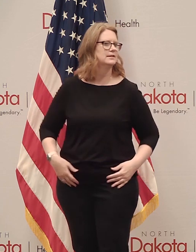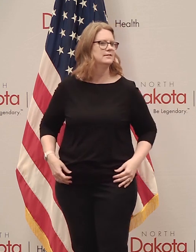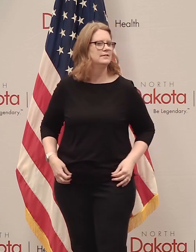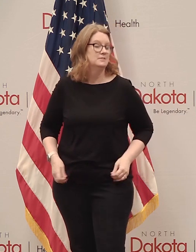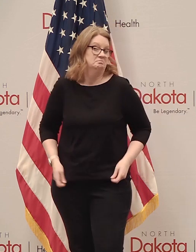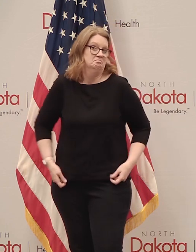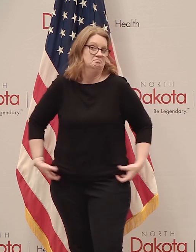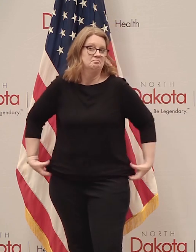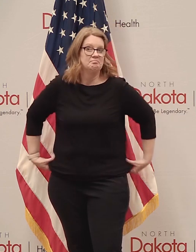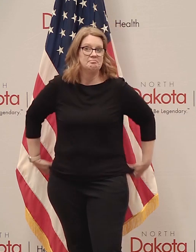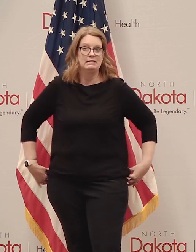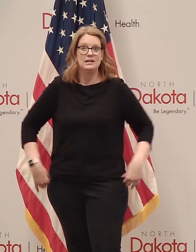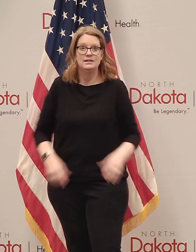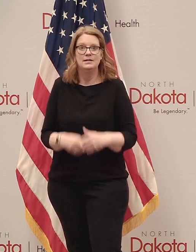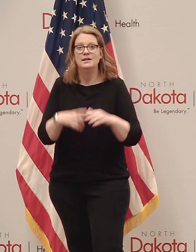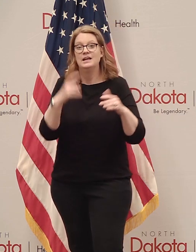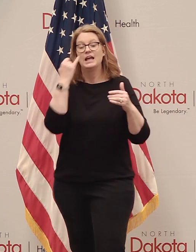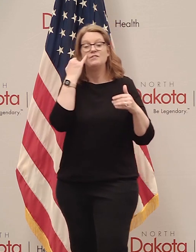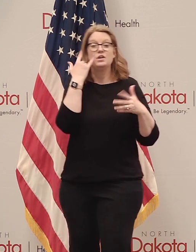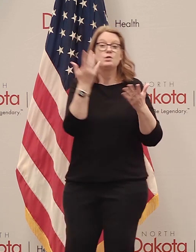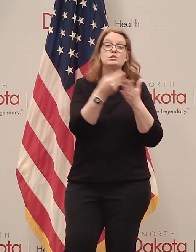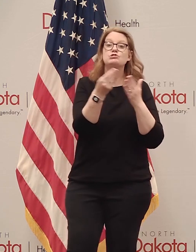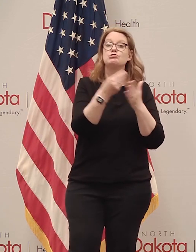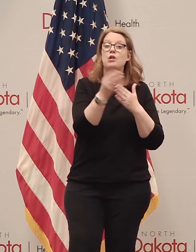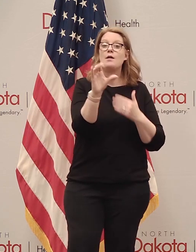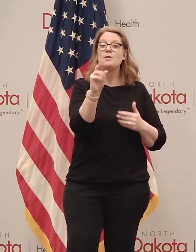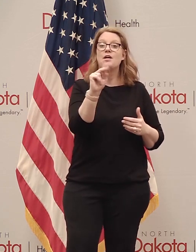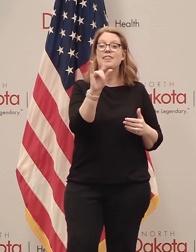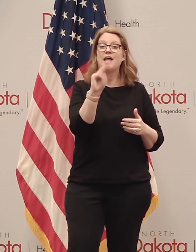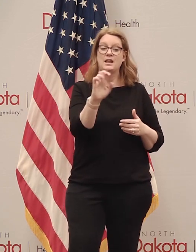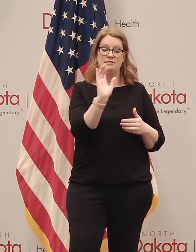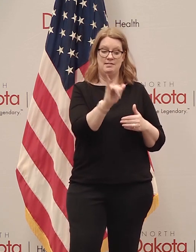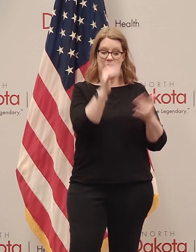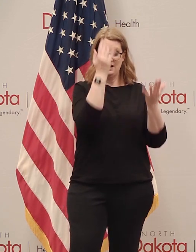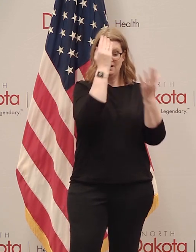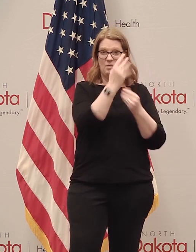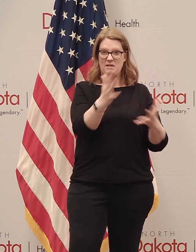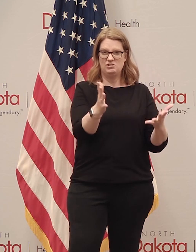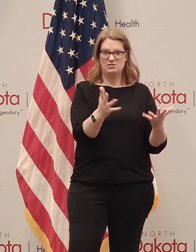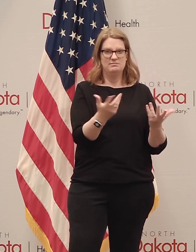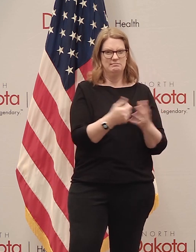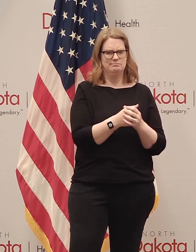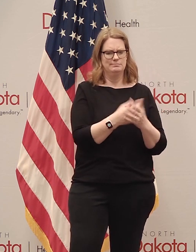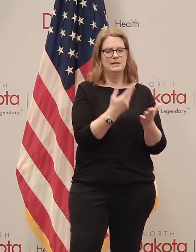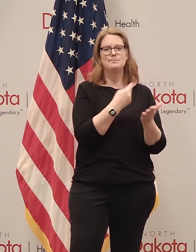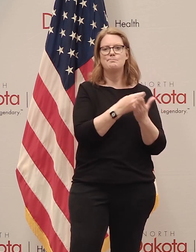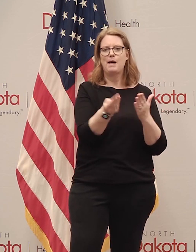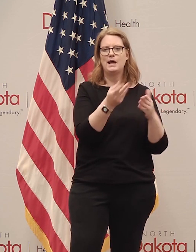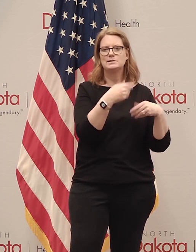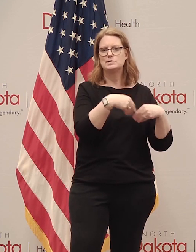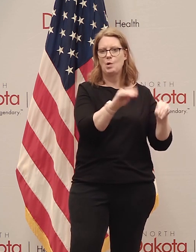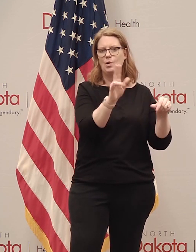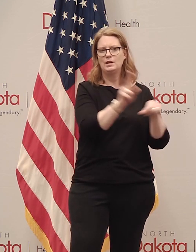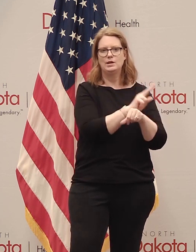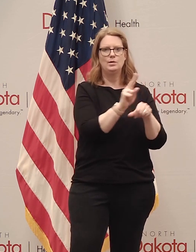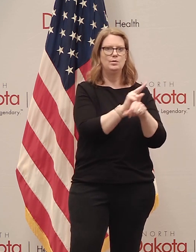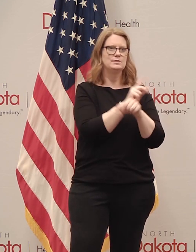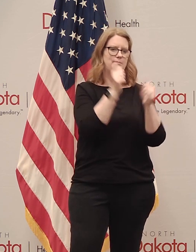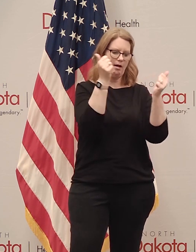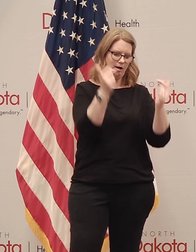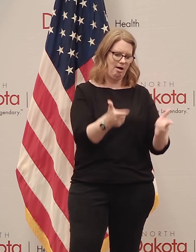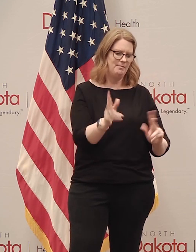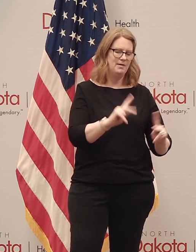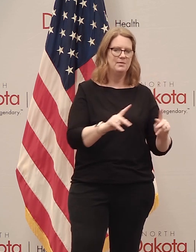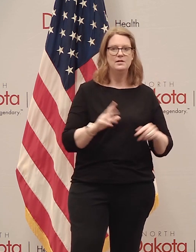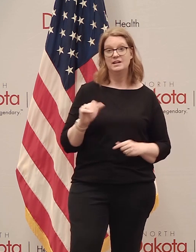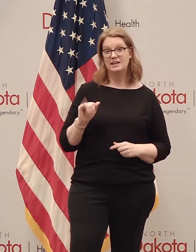but again, any other, you go shopping online, you go shop online, that data is, bought, sold, used by all kinds of people. CARE-19